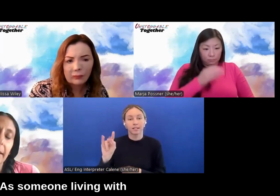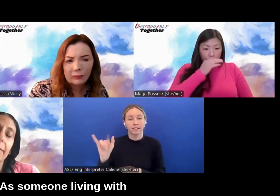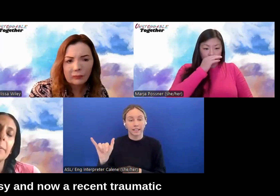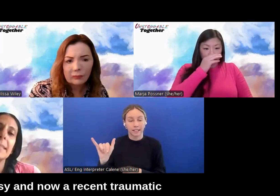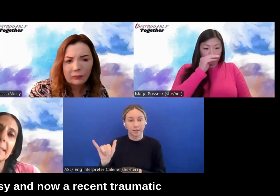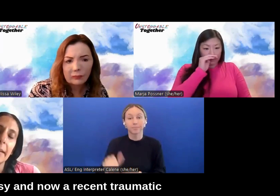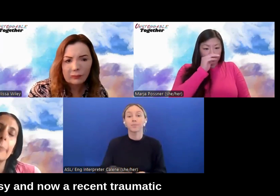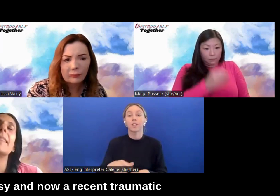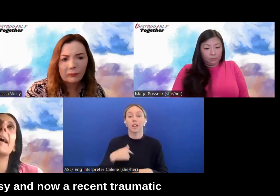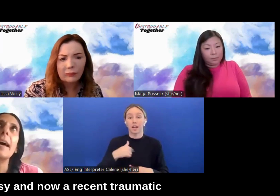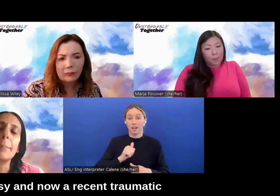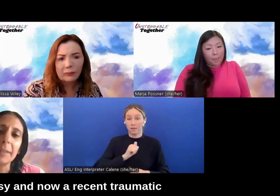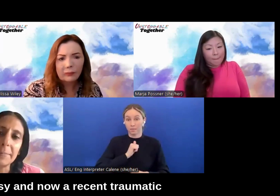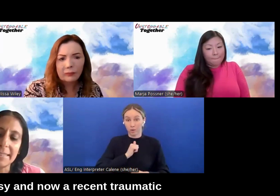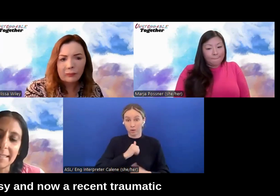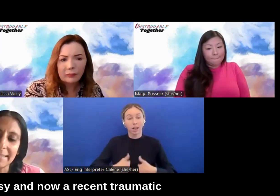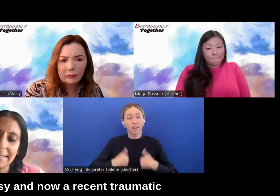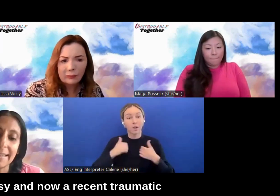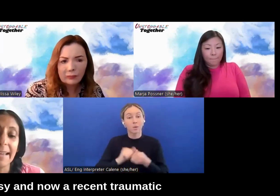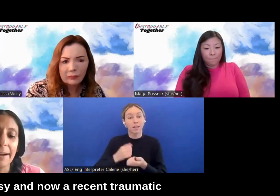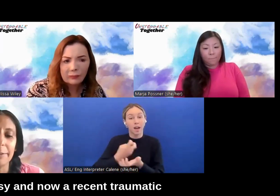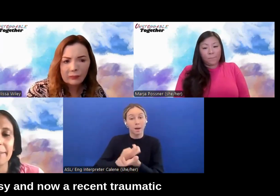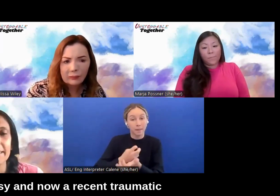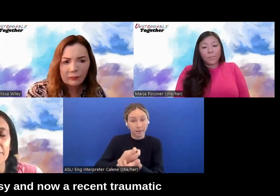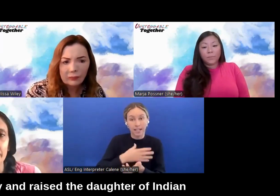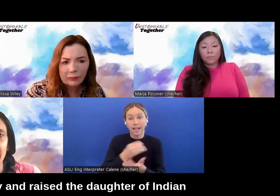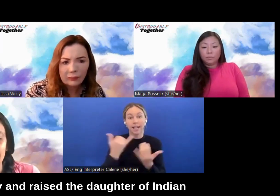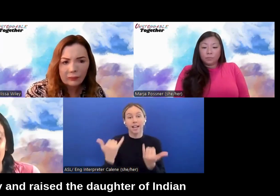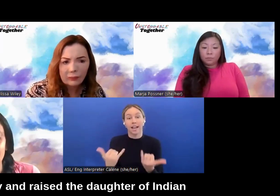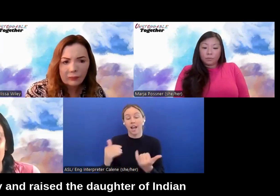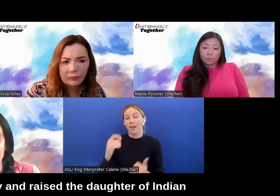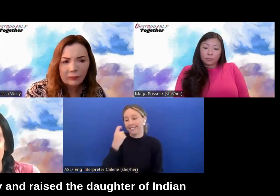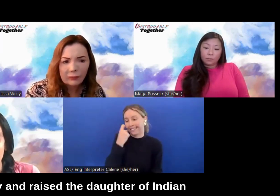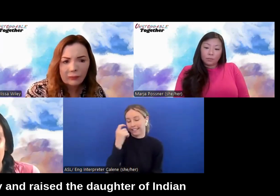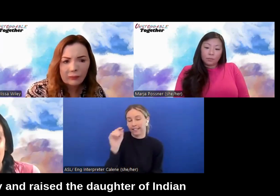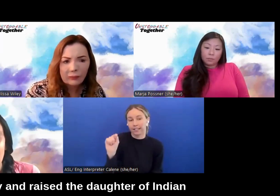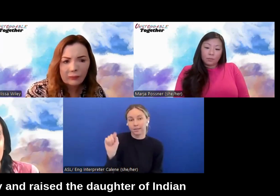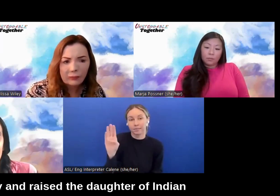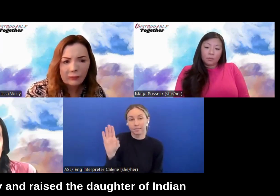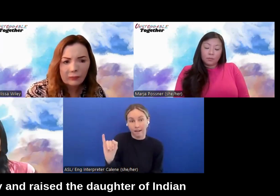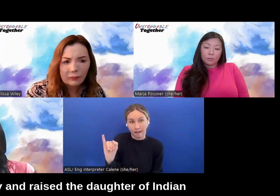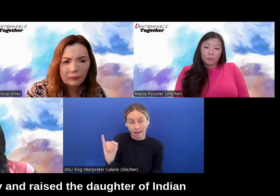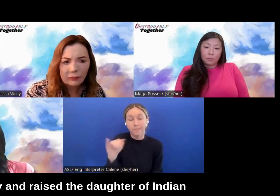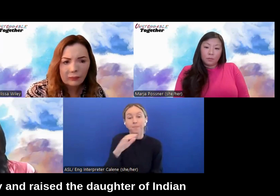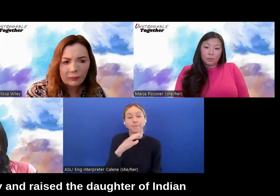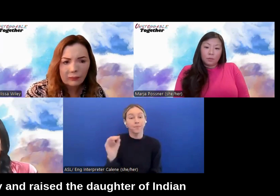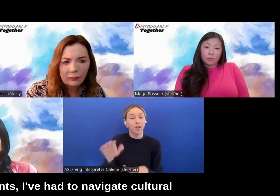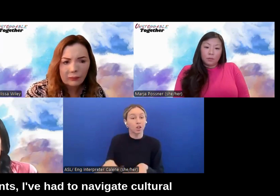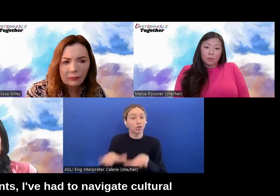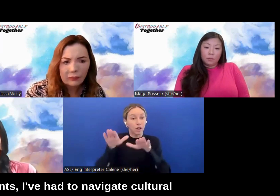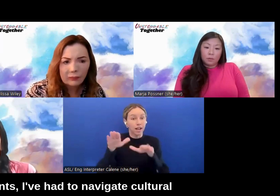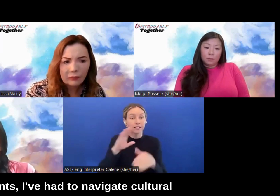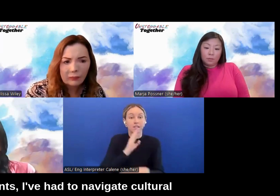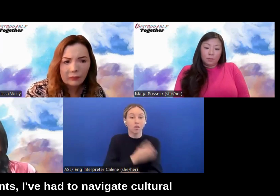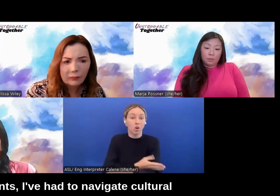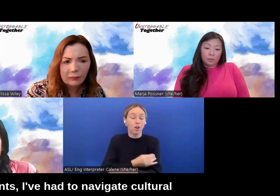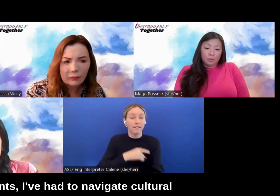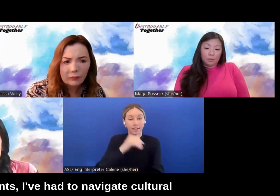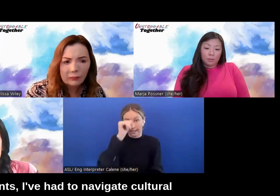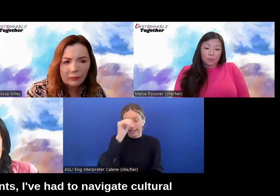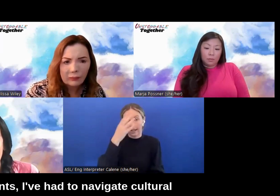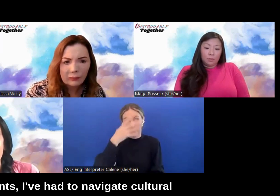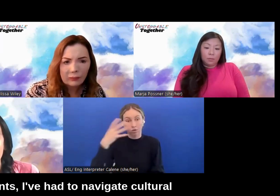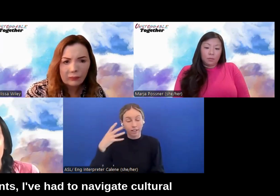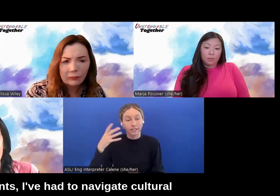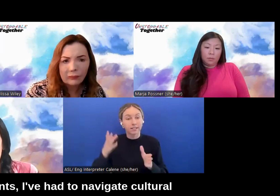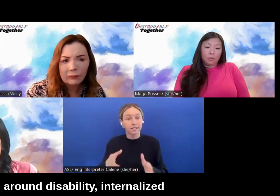living with epilepsy and now a recent traumatic brain injury, and raised the daughter of Indian immigrants, I've